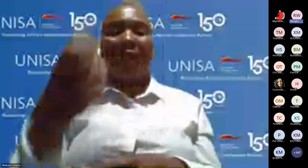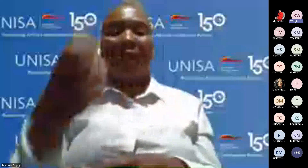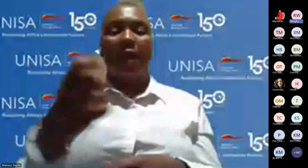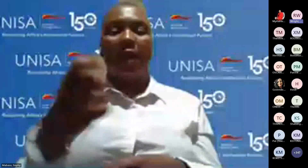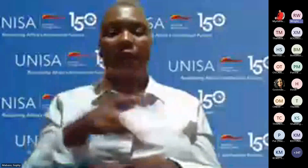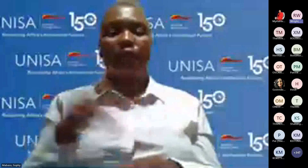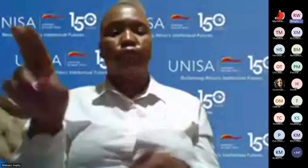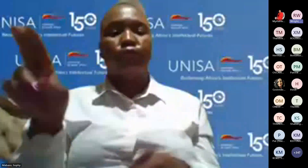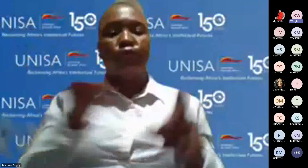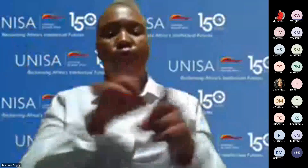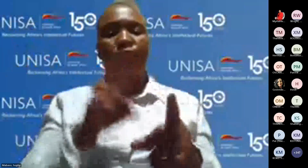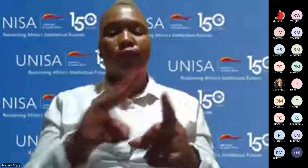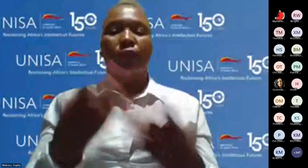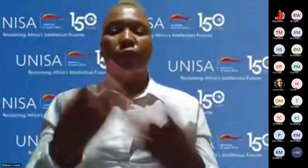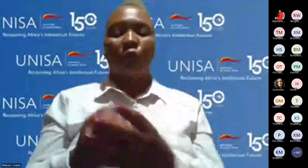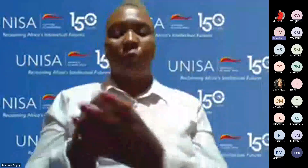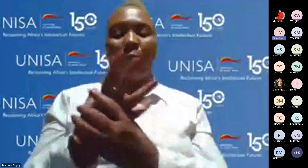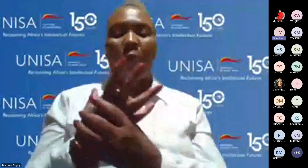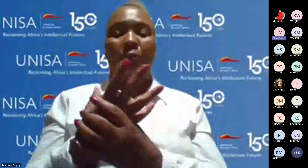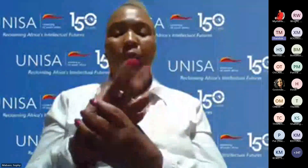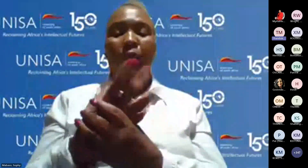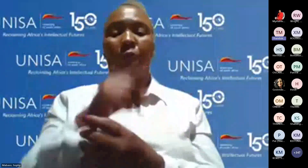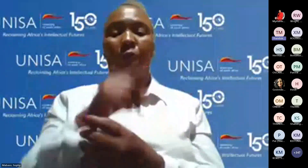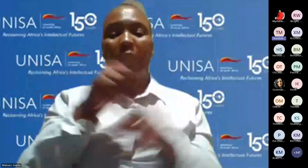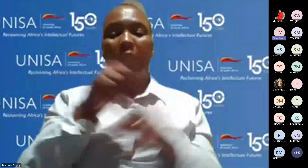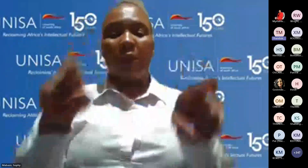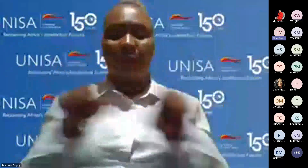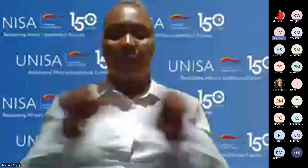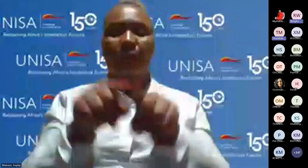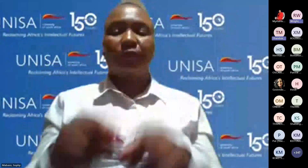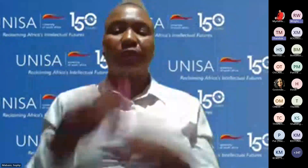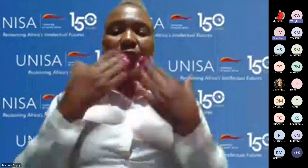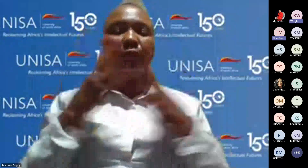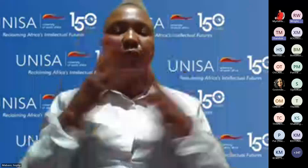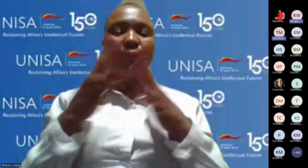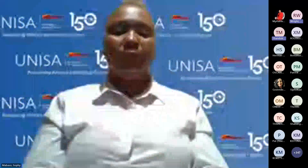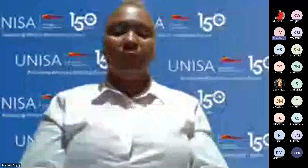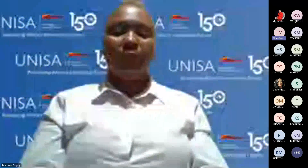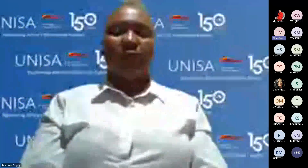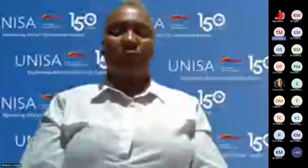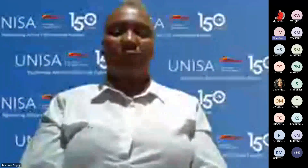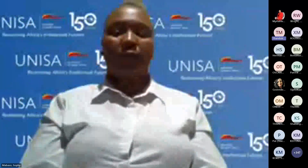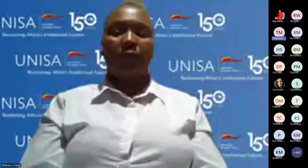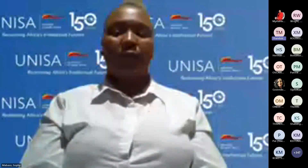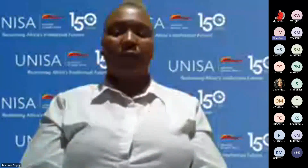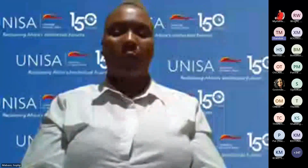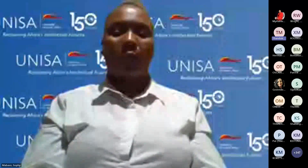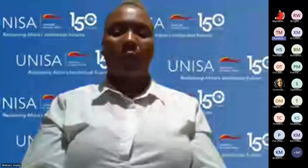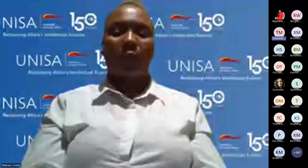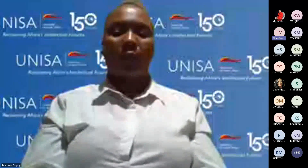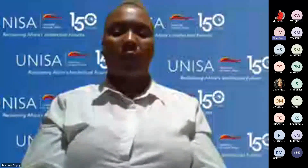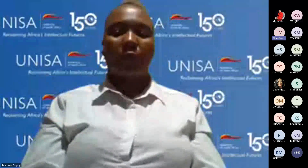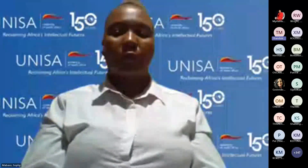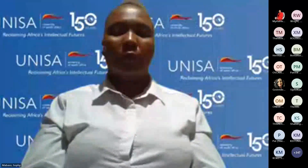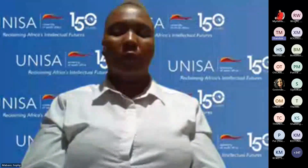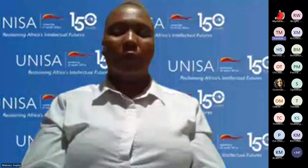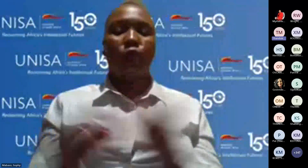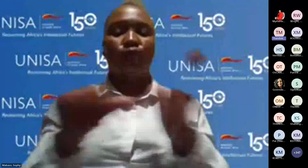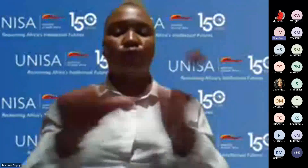whole time waiting for a pop-up. Super duper. Thank you very much. I just wanted to understand those fundamental